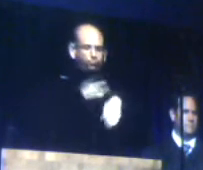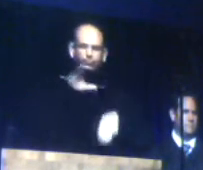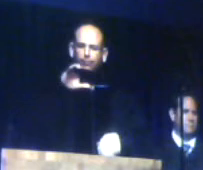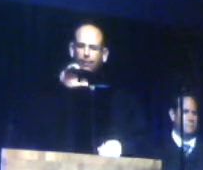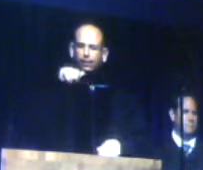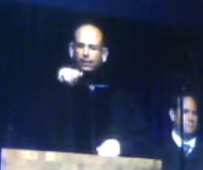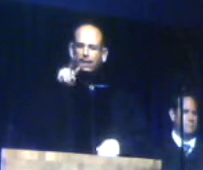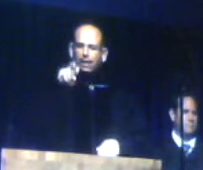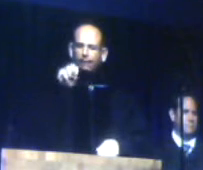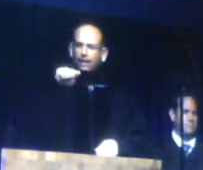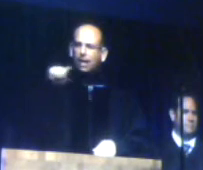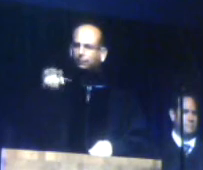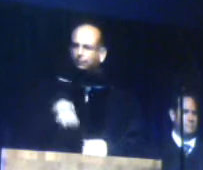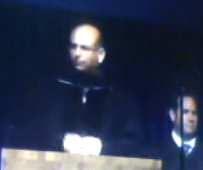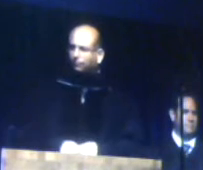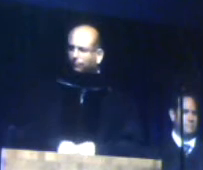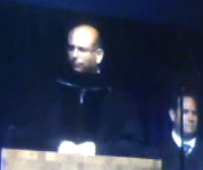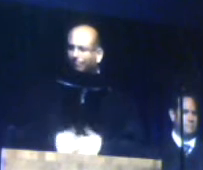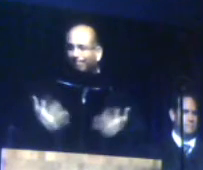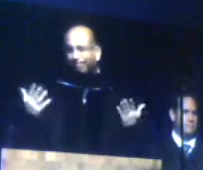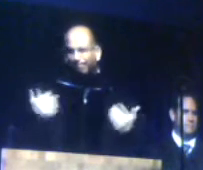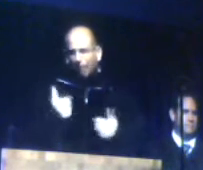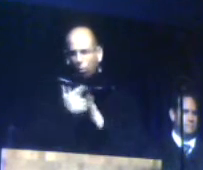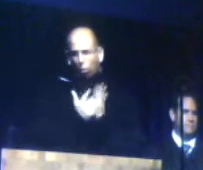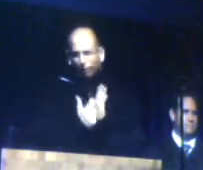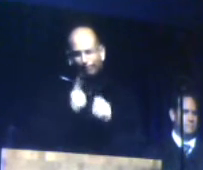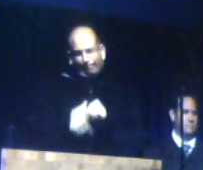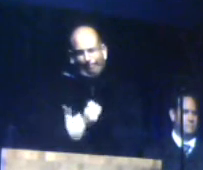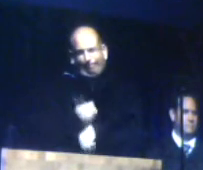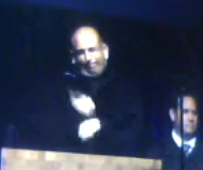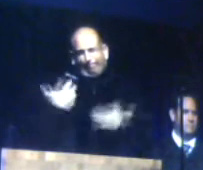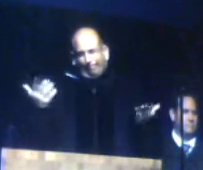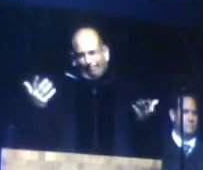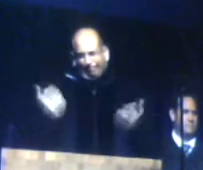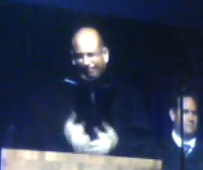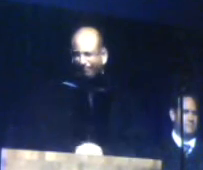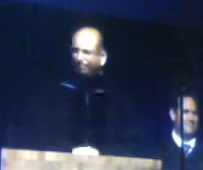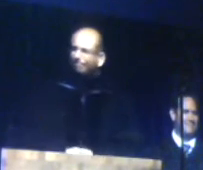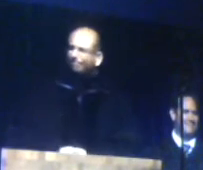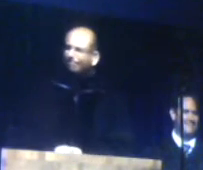with a bit of caution, or a caveat as you will, because I'm a lawyer like most, we have those.